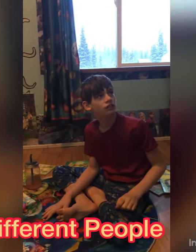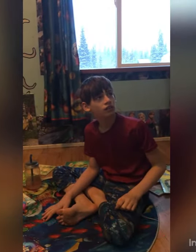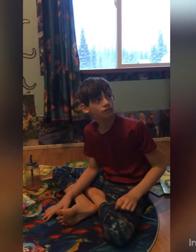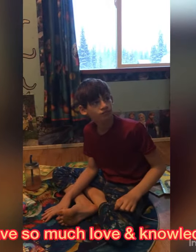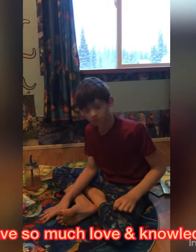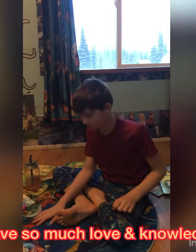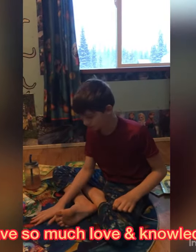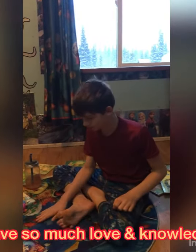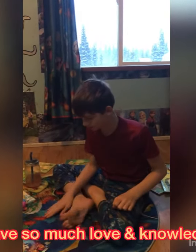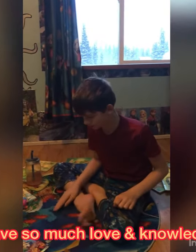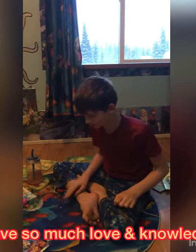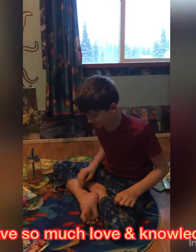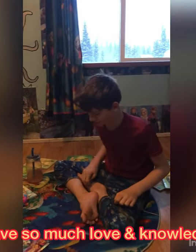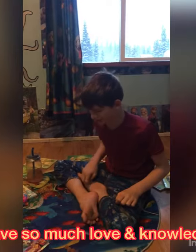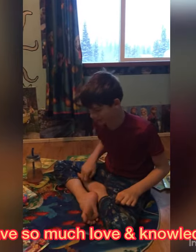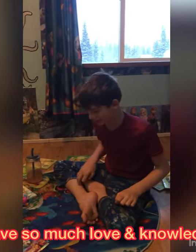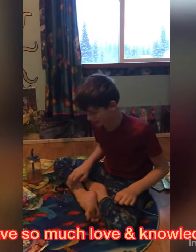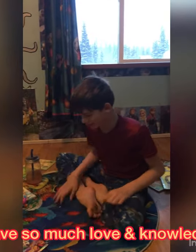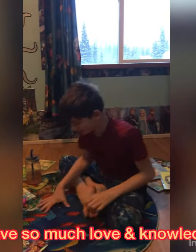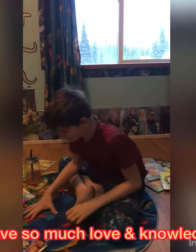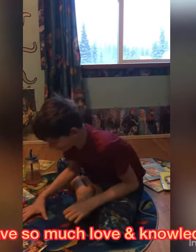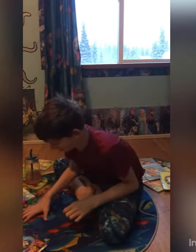He loves signing time. Down at the park.